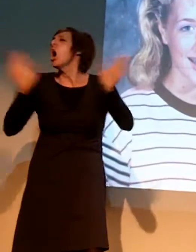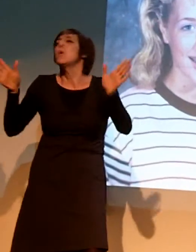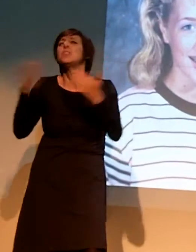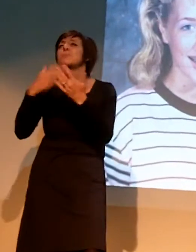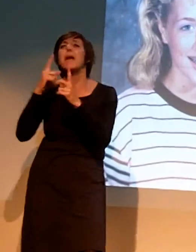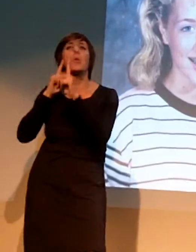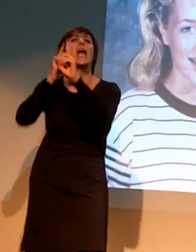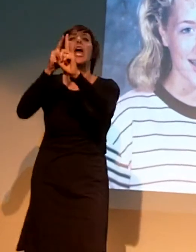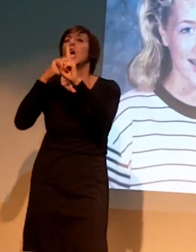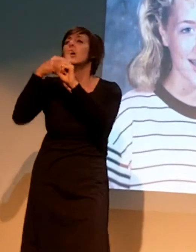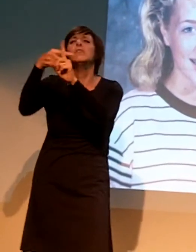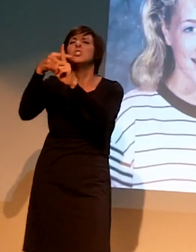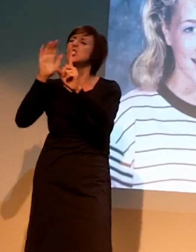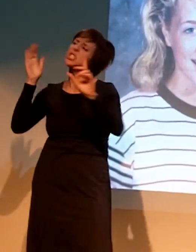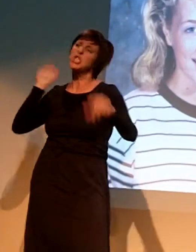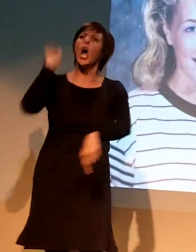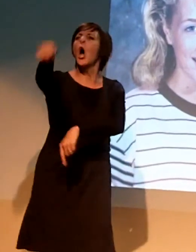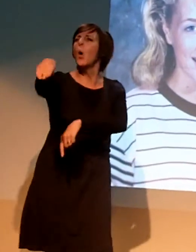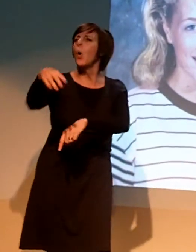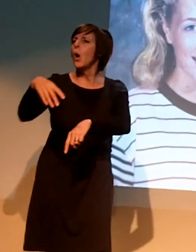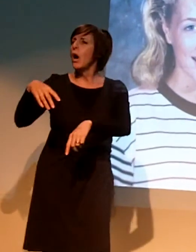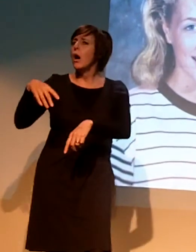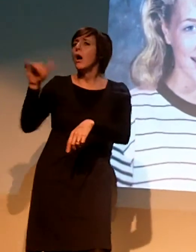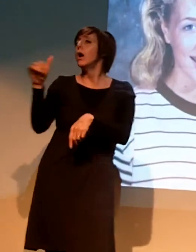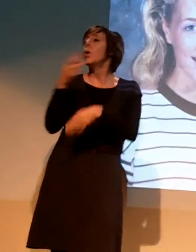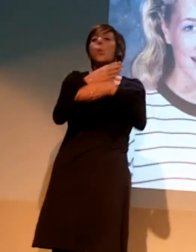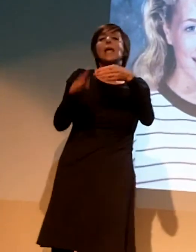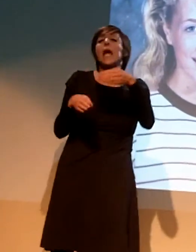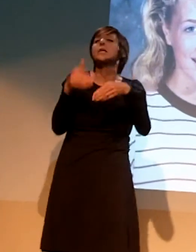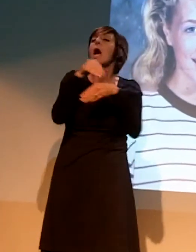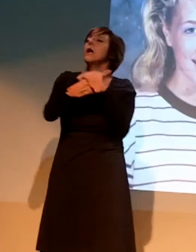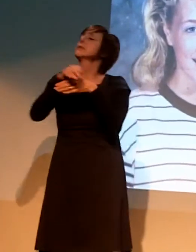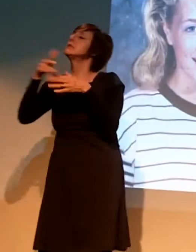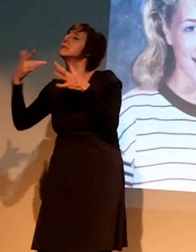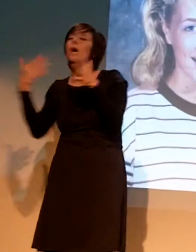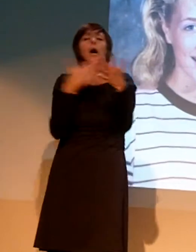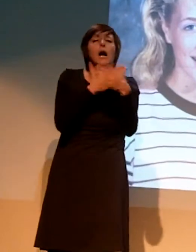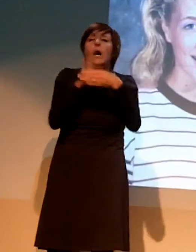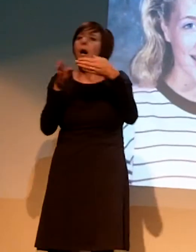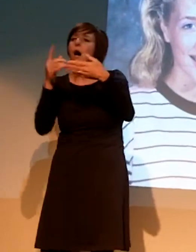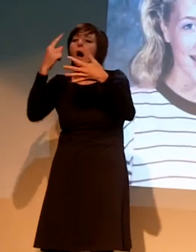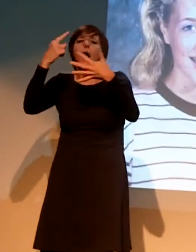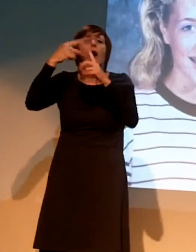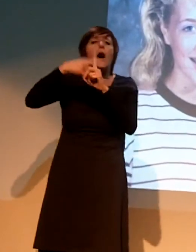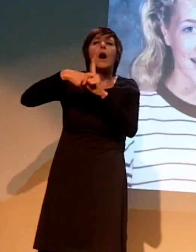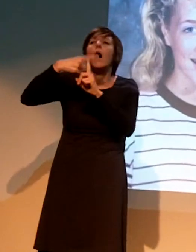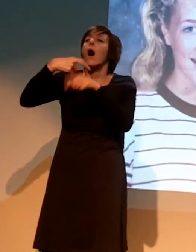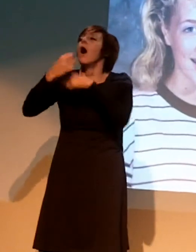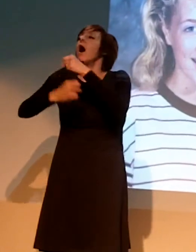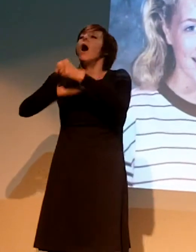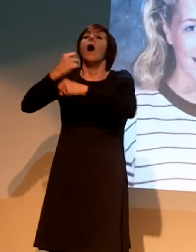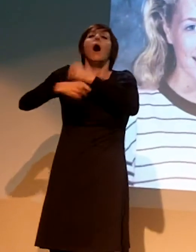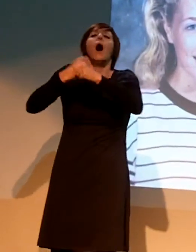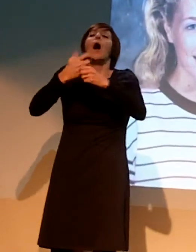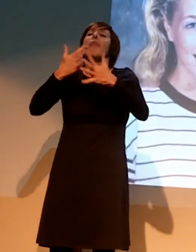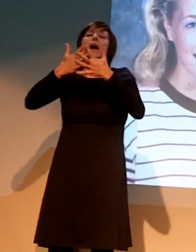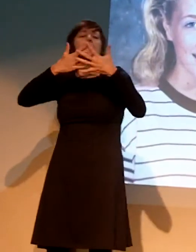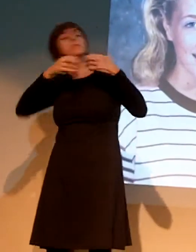going. All those weekend nights blending into one. And in the sharp air, you've never felt as